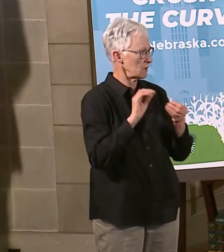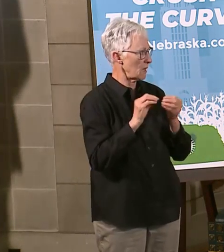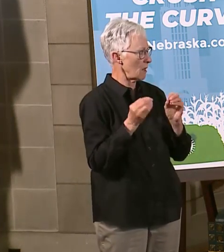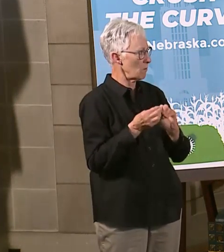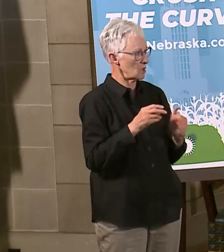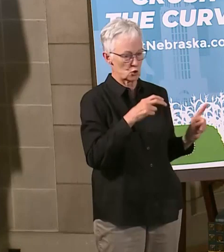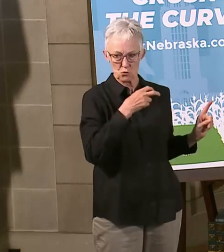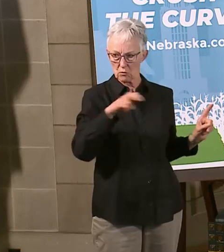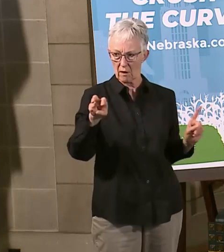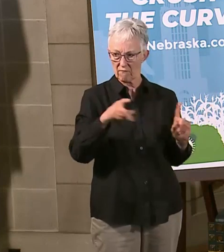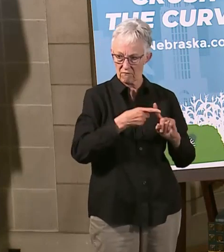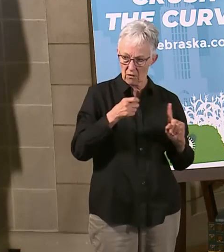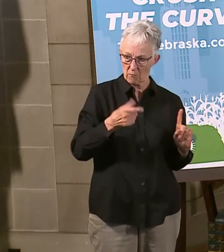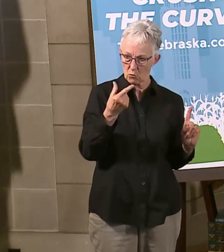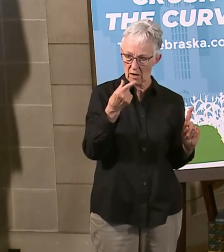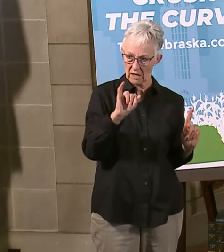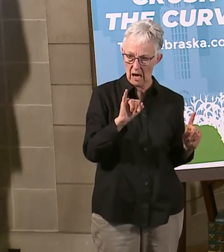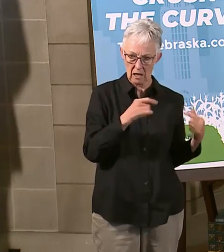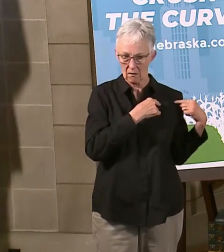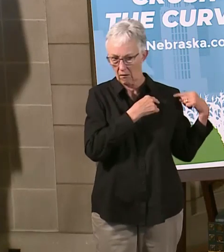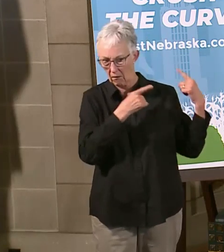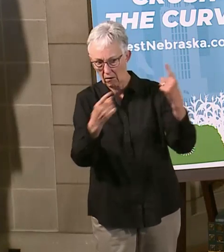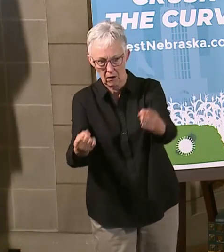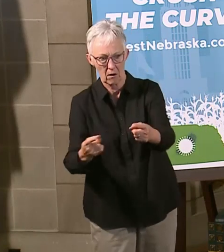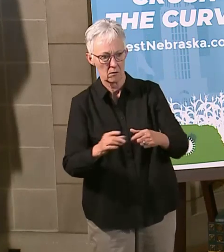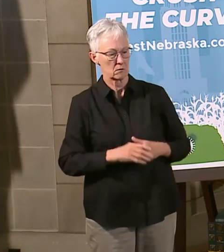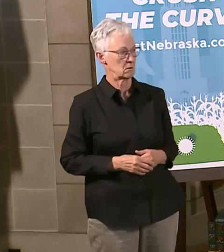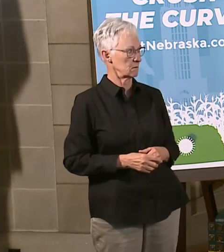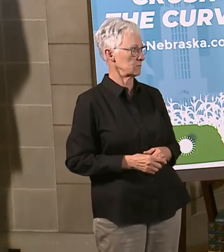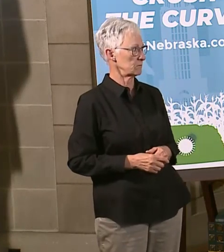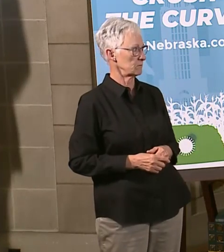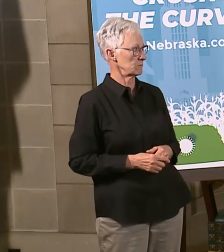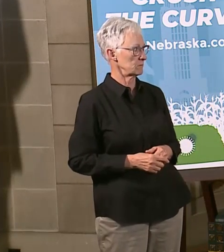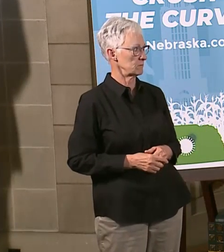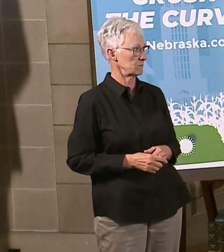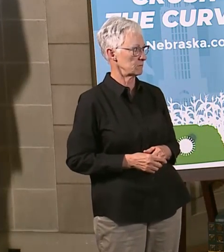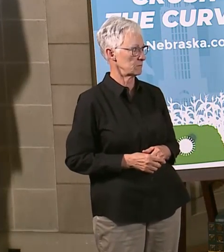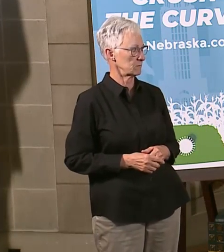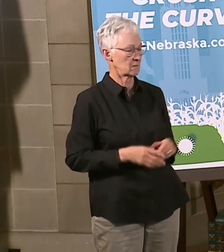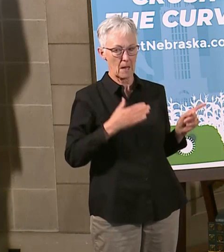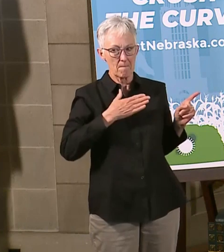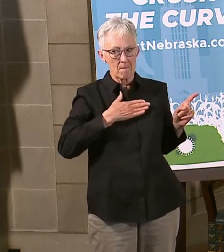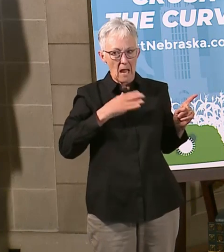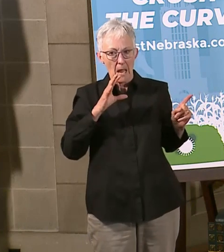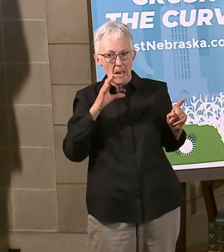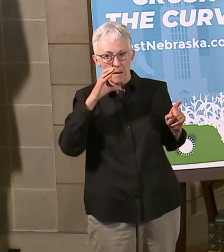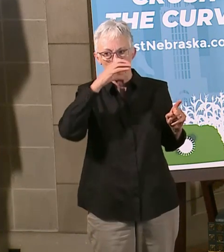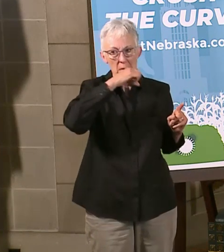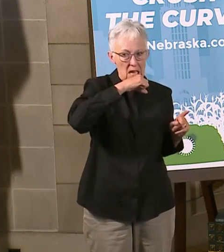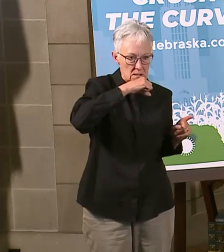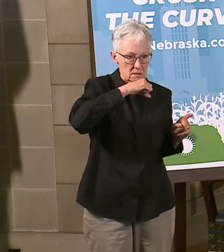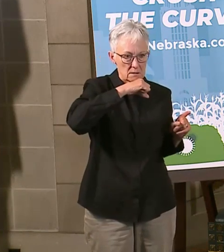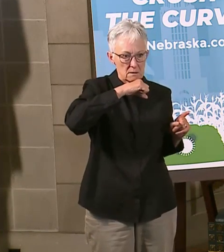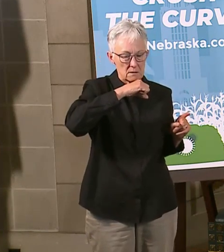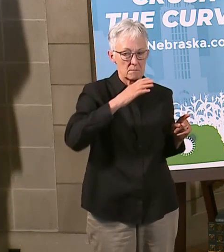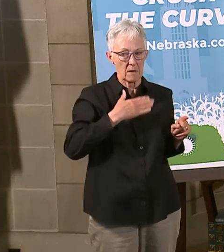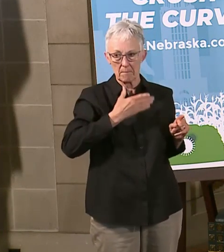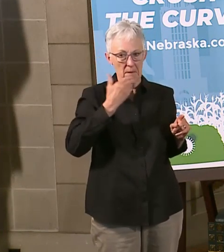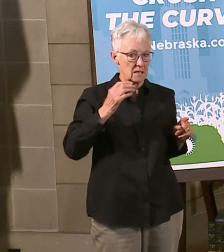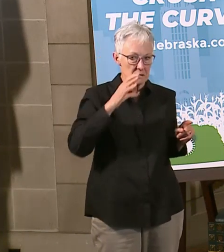Oh, how many total have been transferred out of Grand Island? I would just offer my best estimate here and say probably